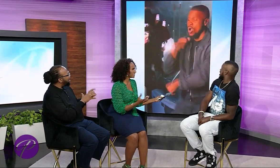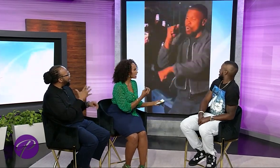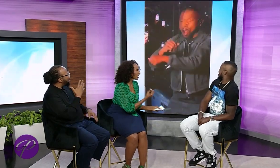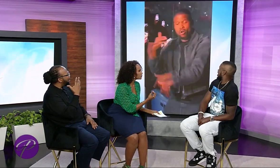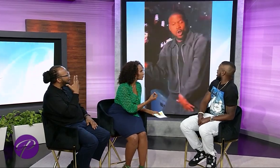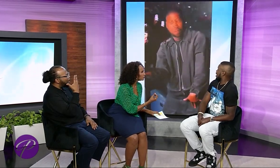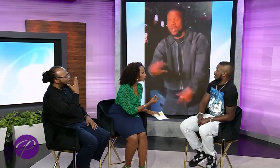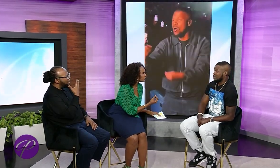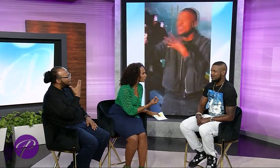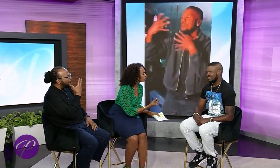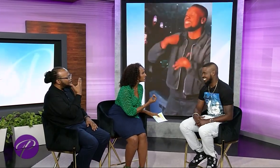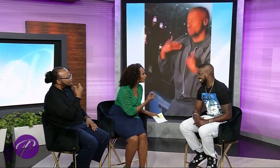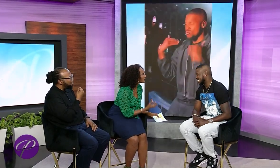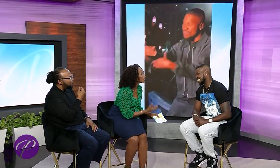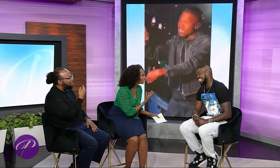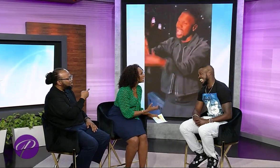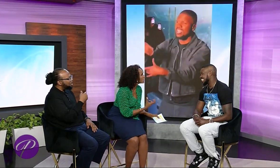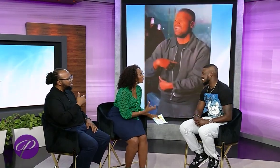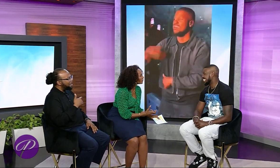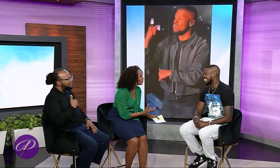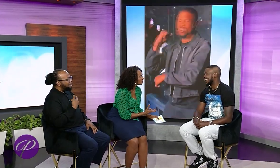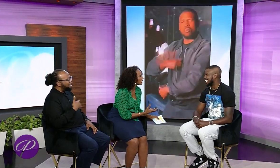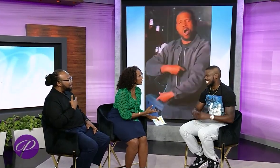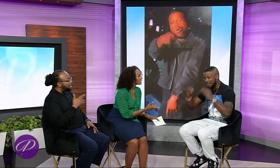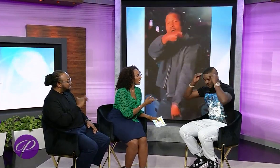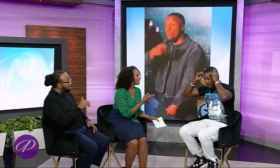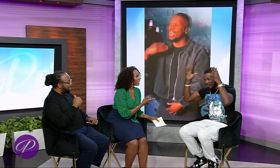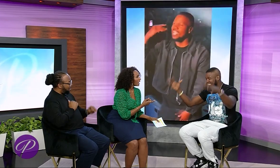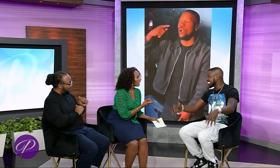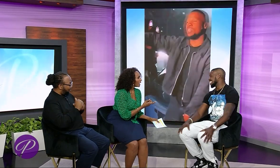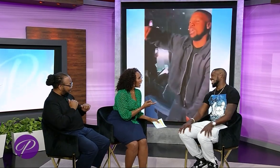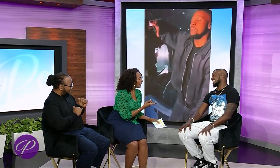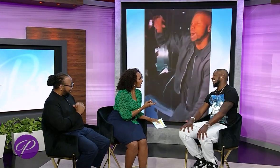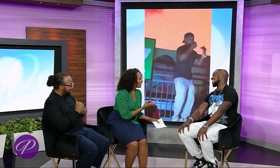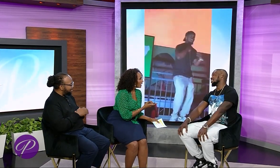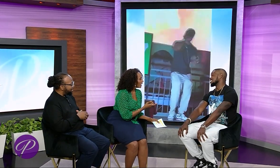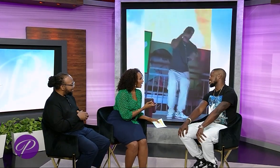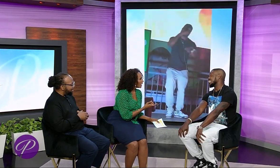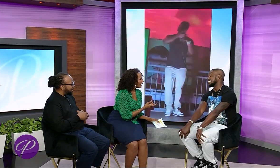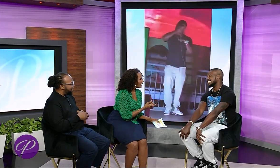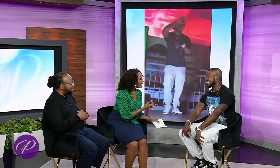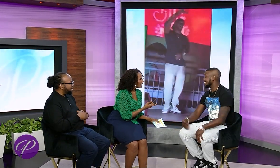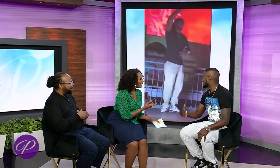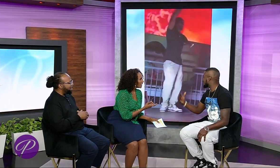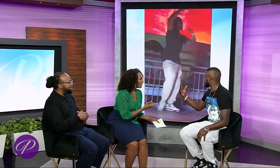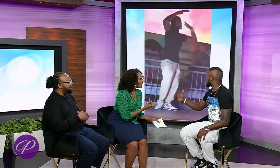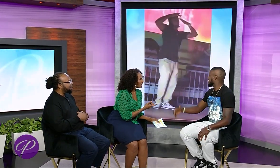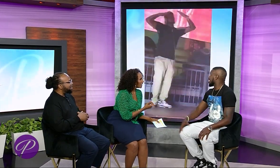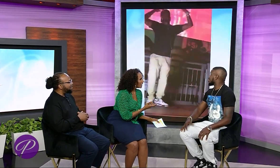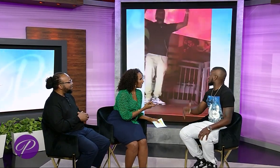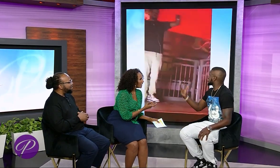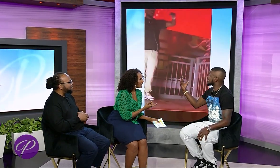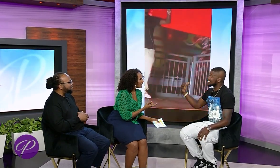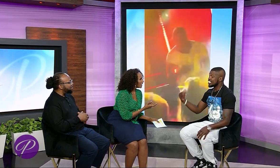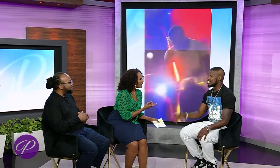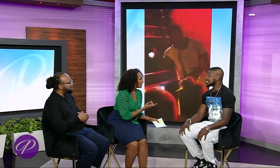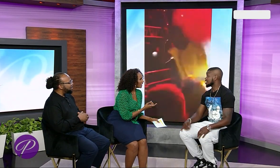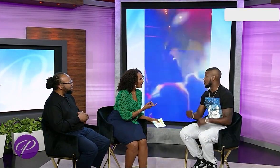is absolutely beautiful, but it is a performance. It was crazy. That's just years of